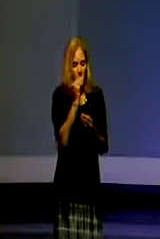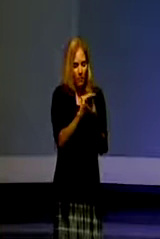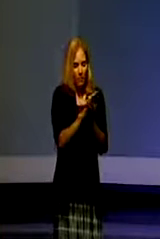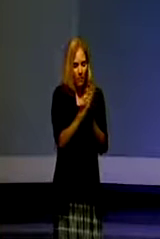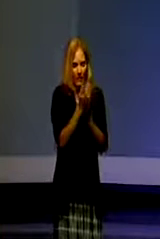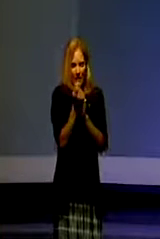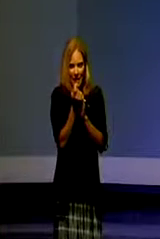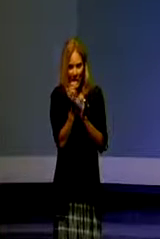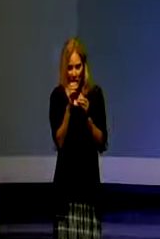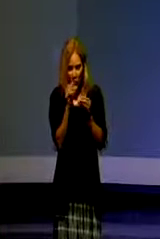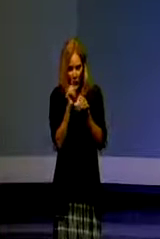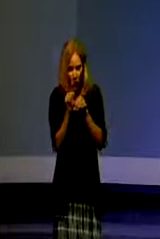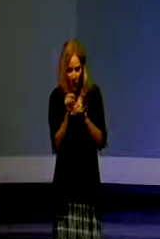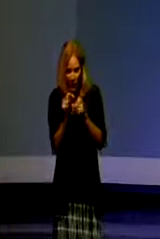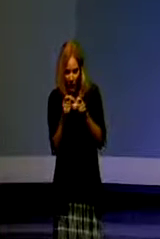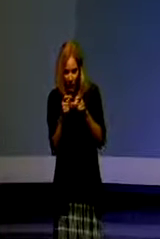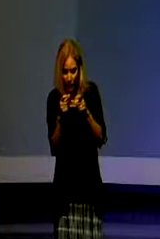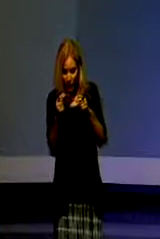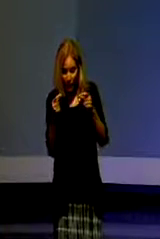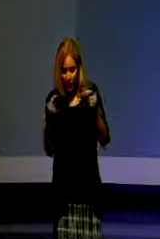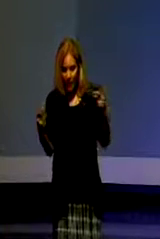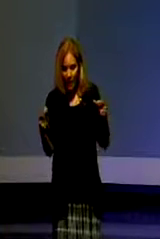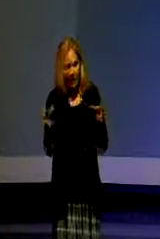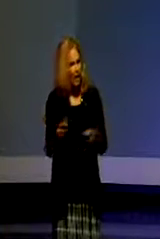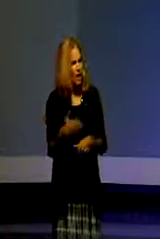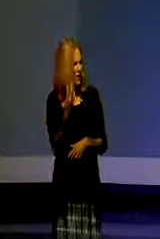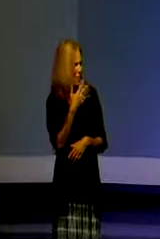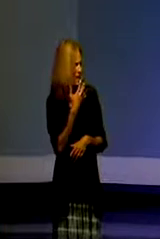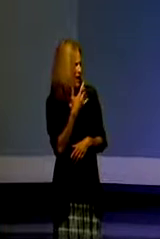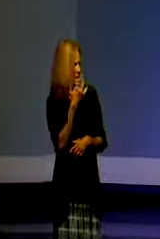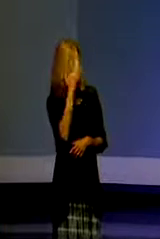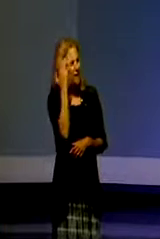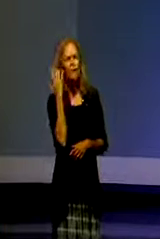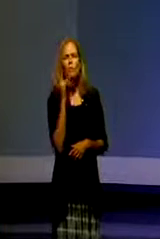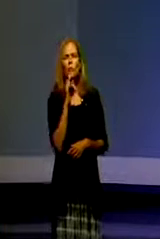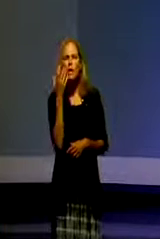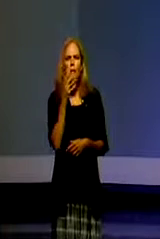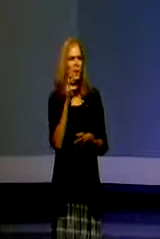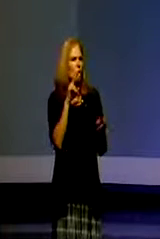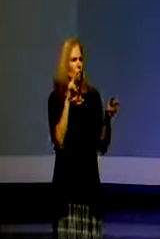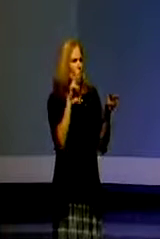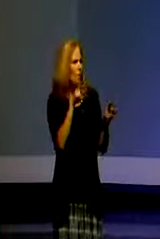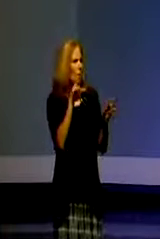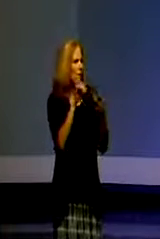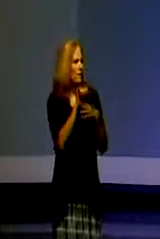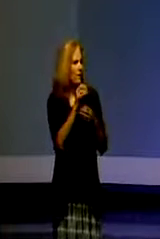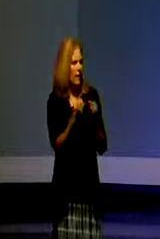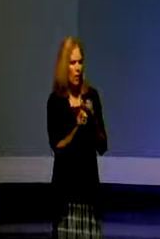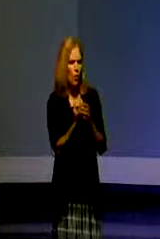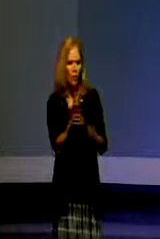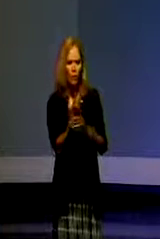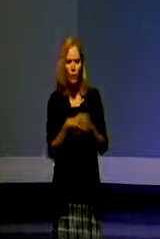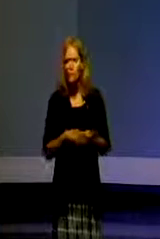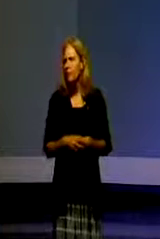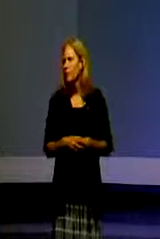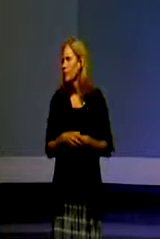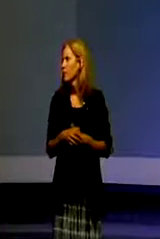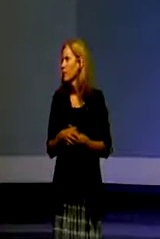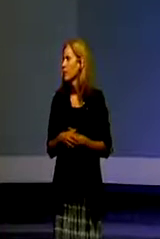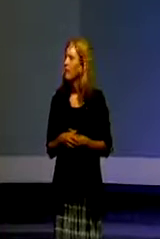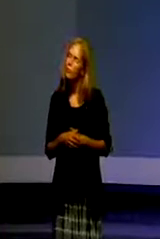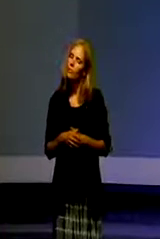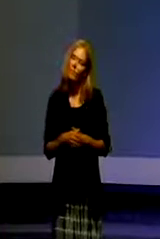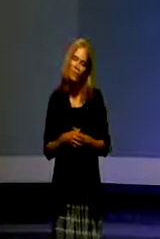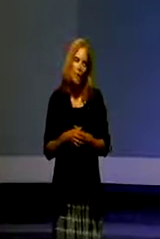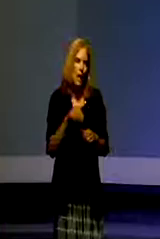tiny cucumbers, into full-size cucumbers. It's amazing. It just is amazing to watch that grow. I can remember